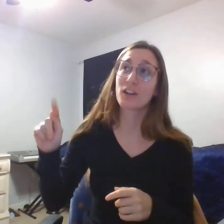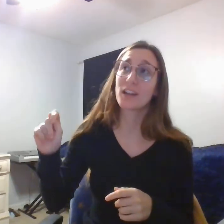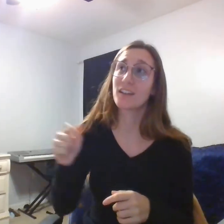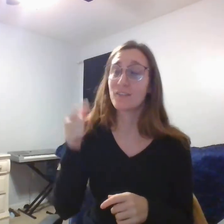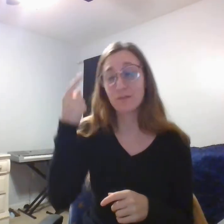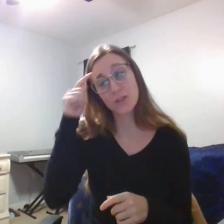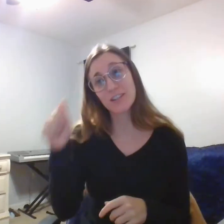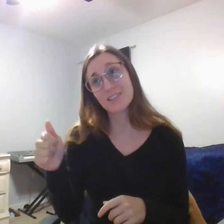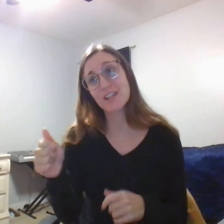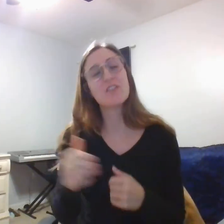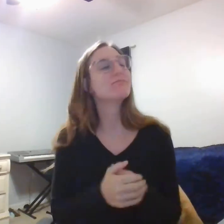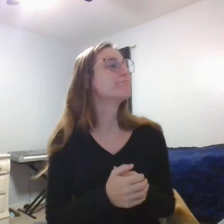Why is that?